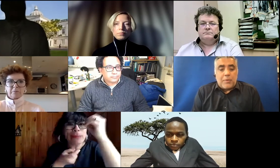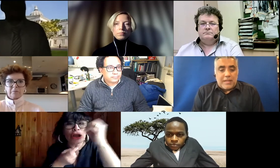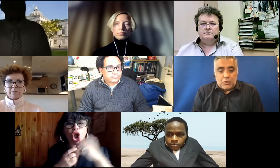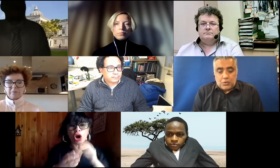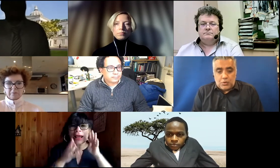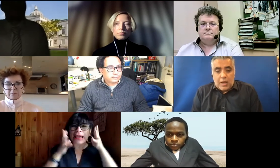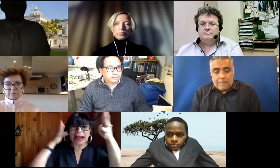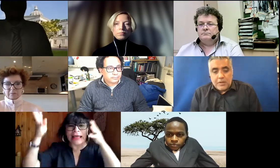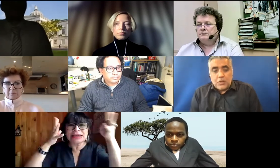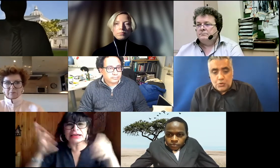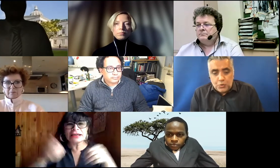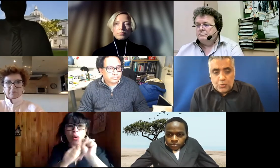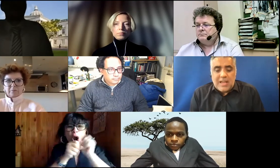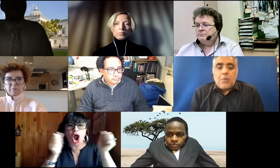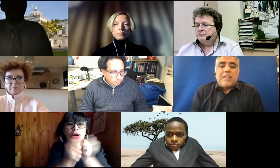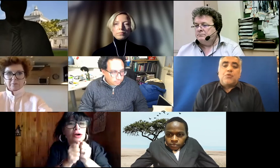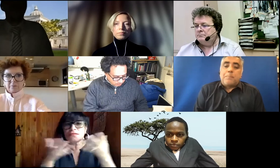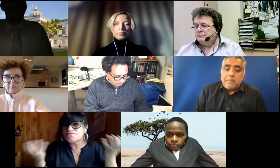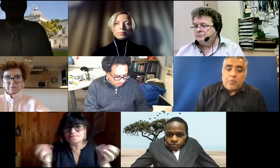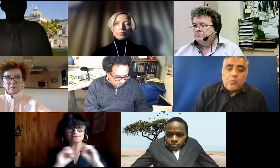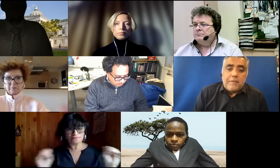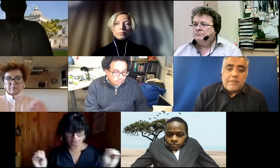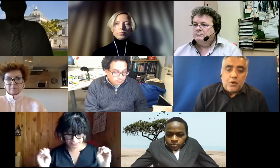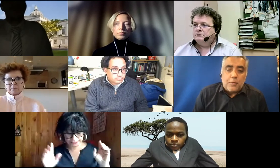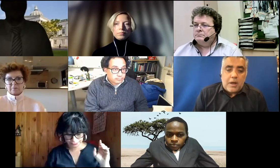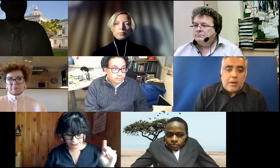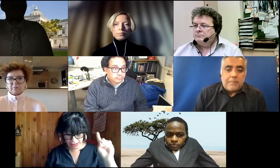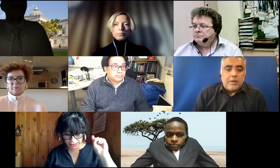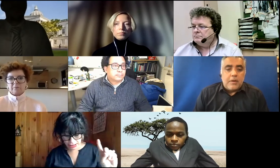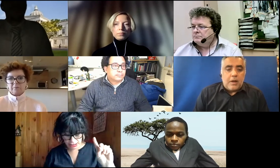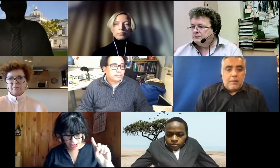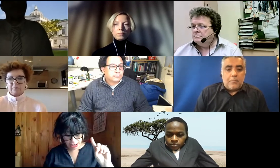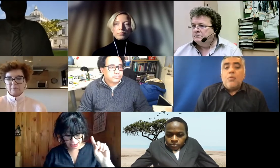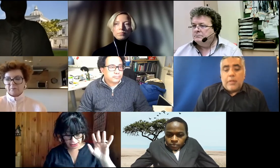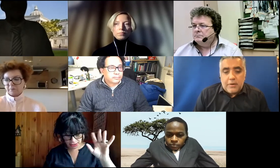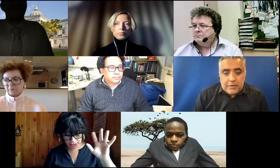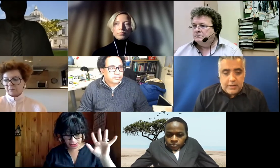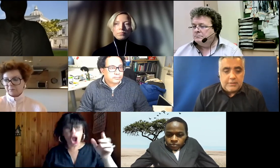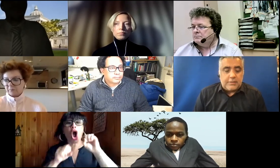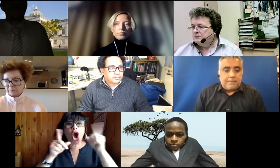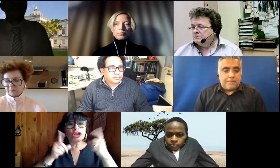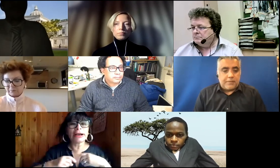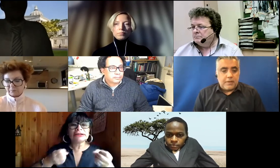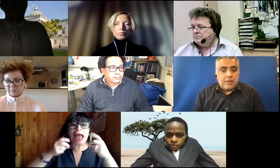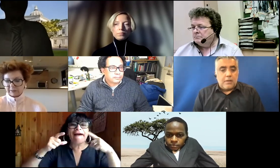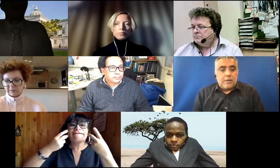How do we get to those? How do we get to people who live in the rural areas?